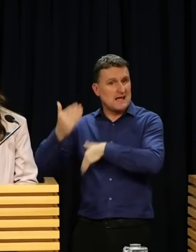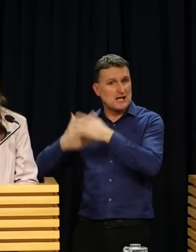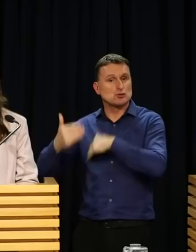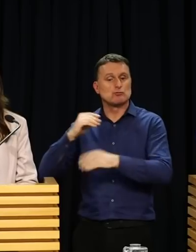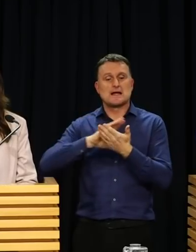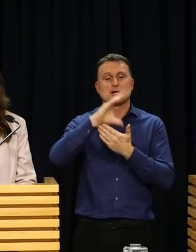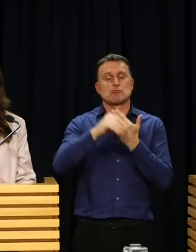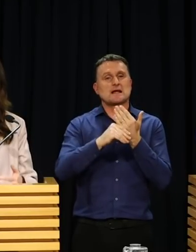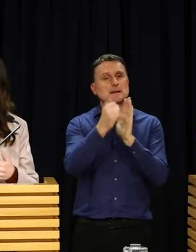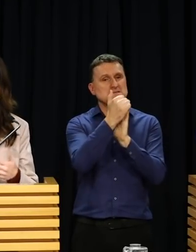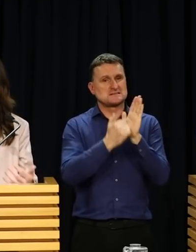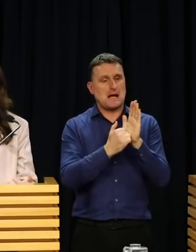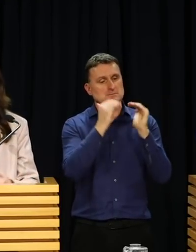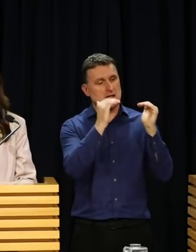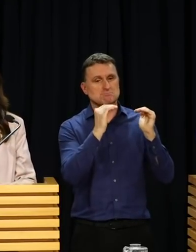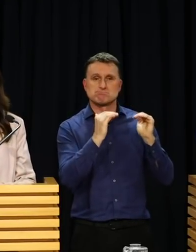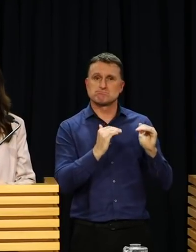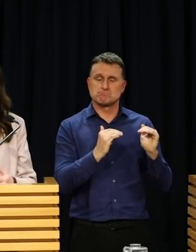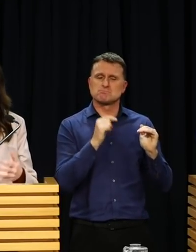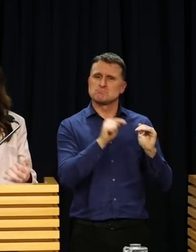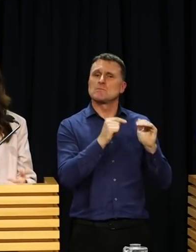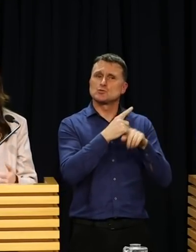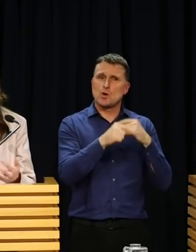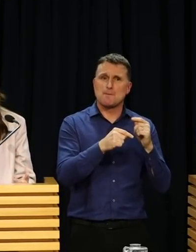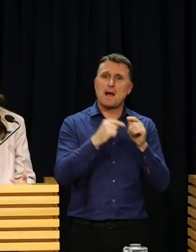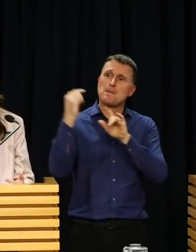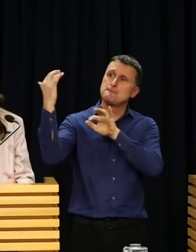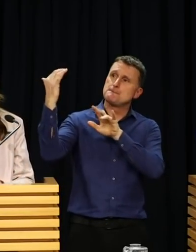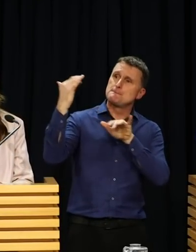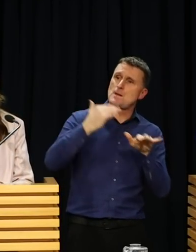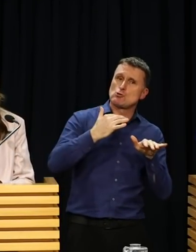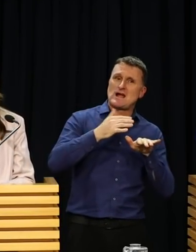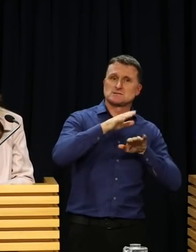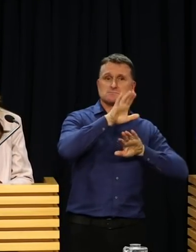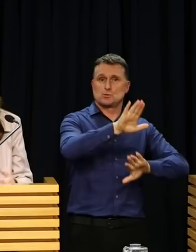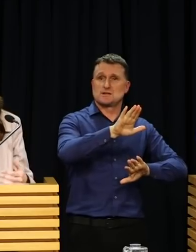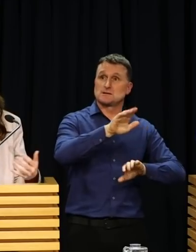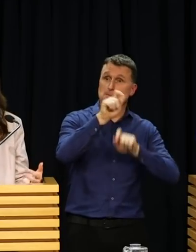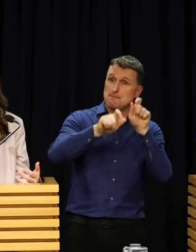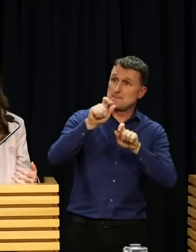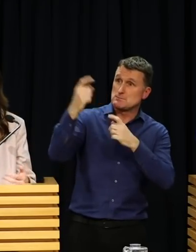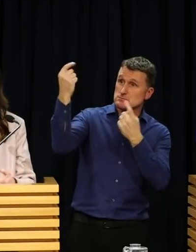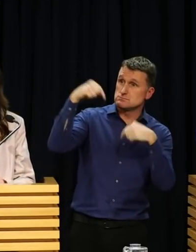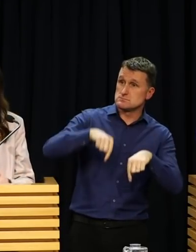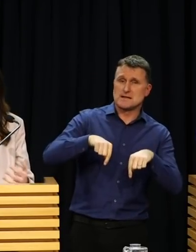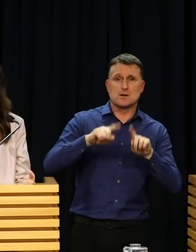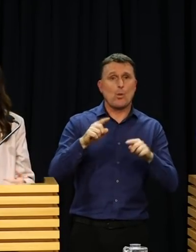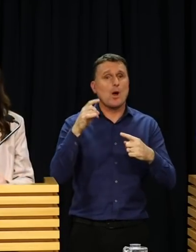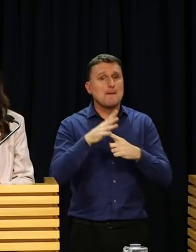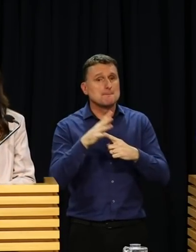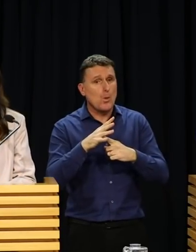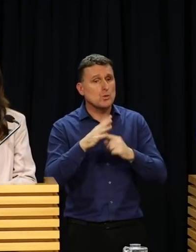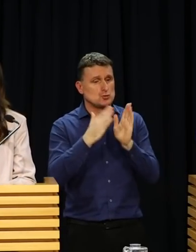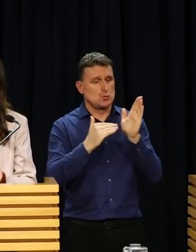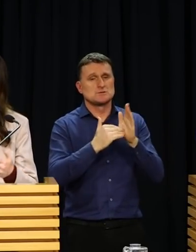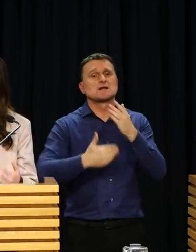to migration and the role that has played in New Zealand and its